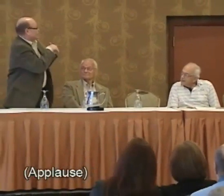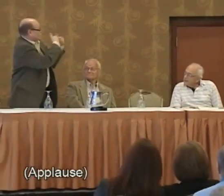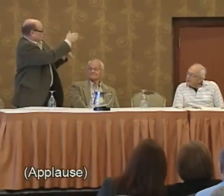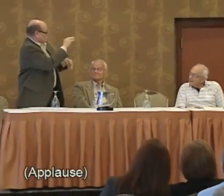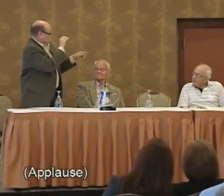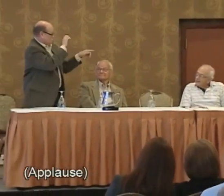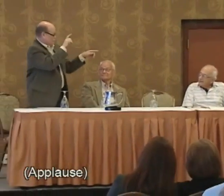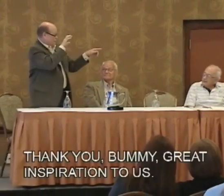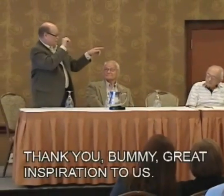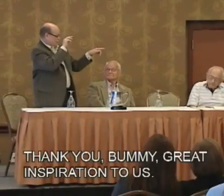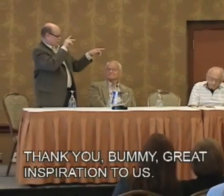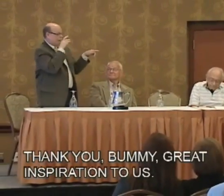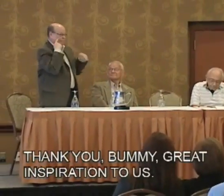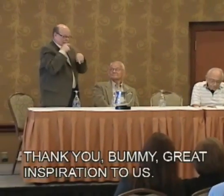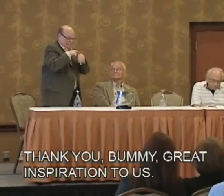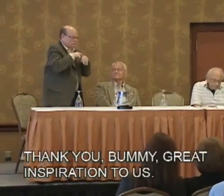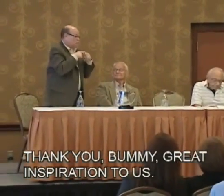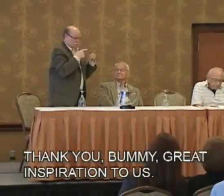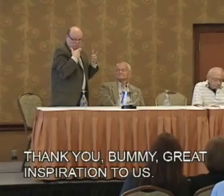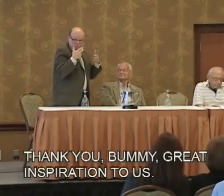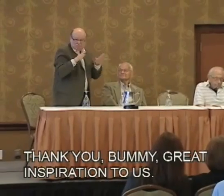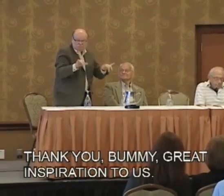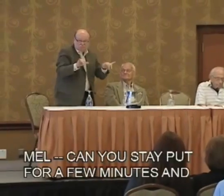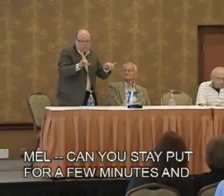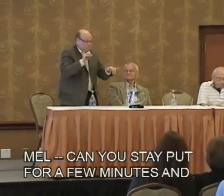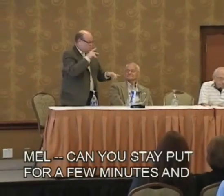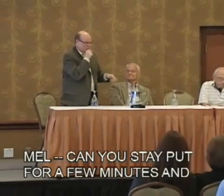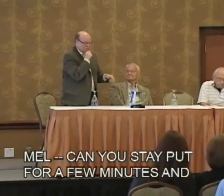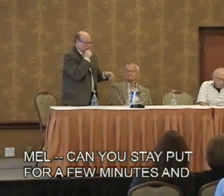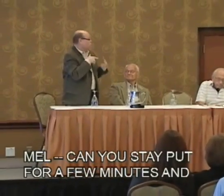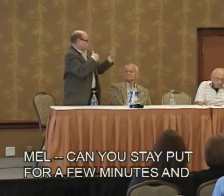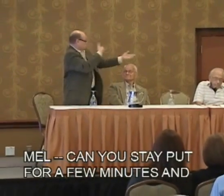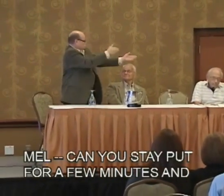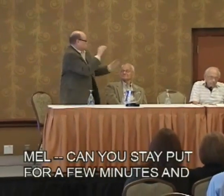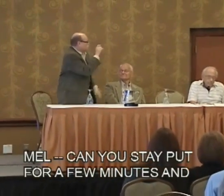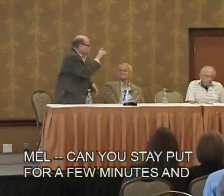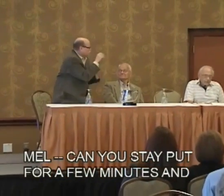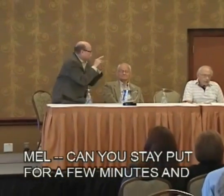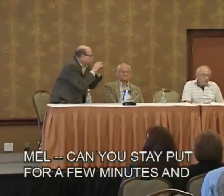thank you Bummy great inspiration to us and Mel can you stay put for a few minutes we'll have Mel